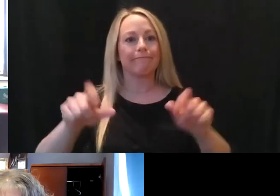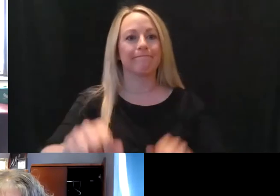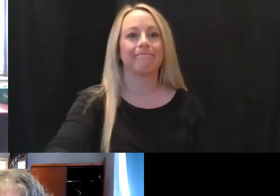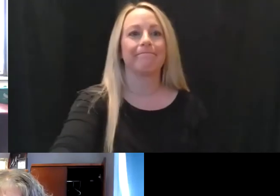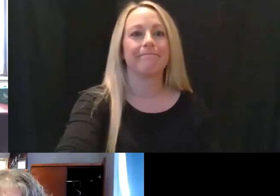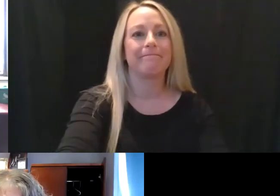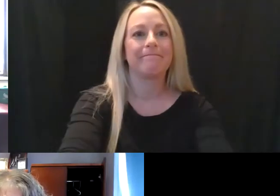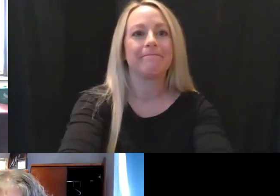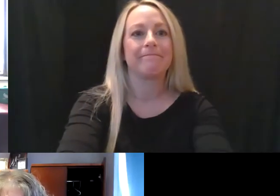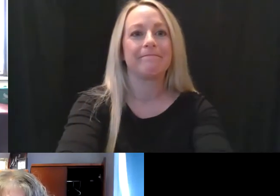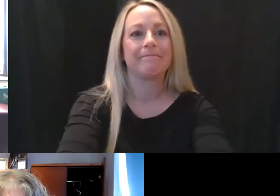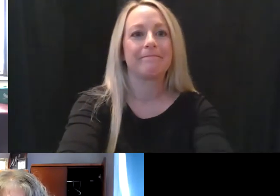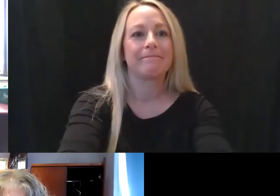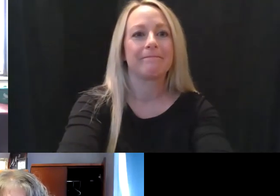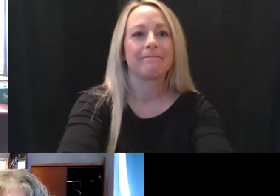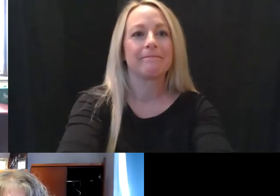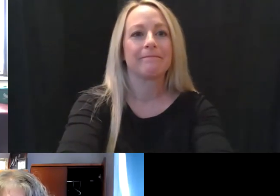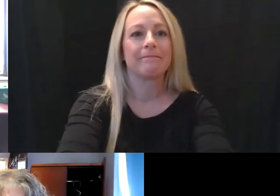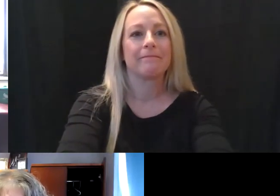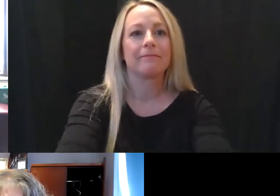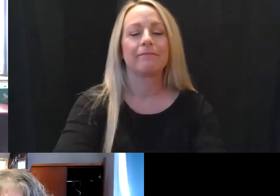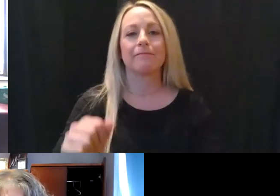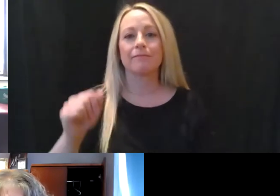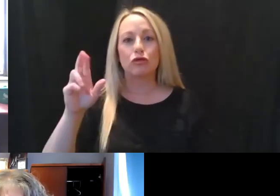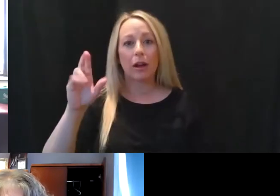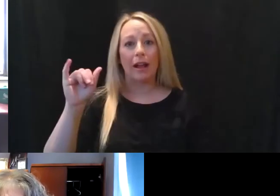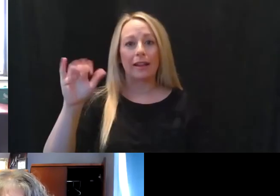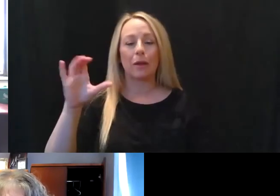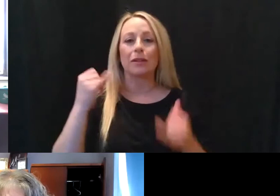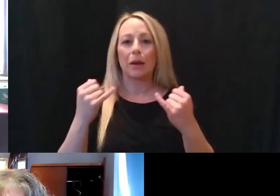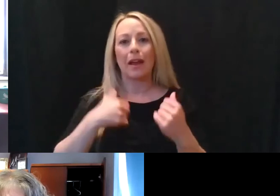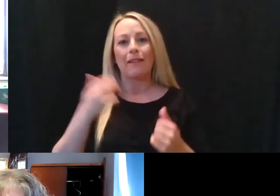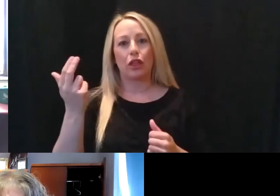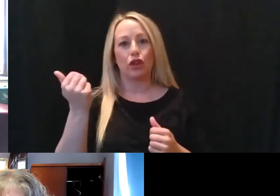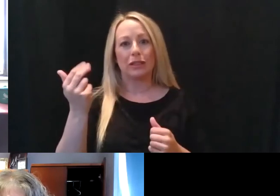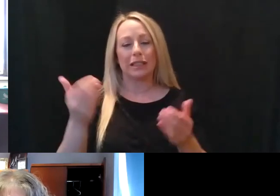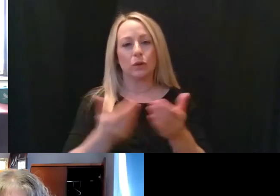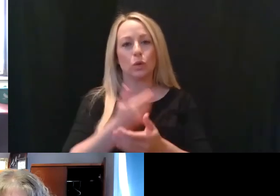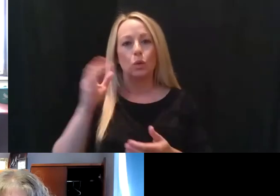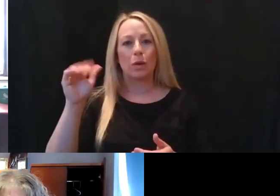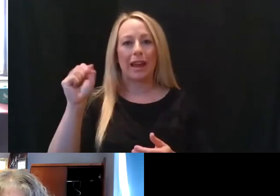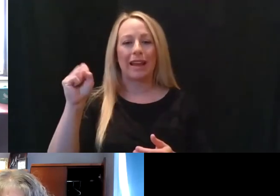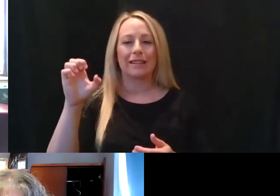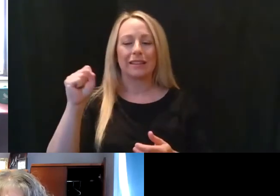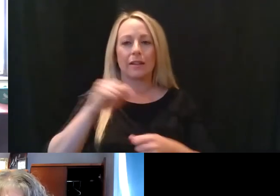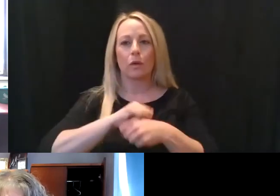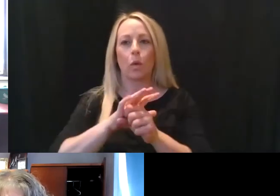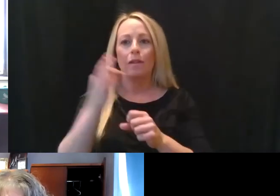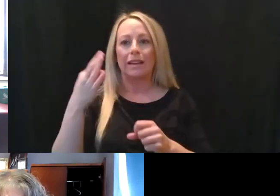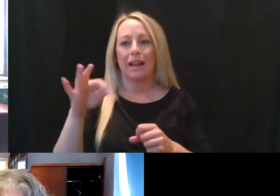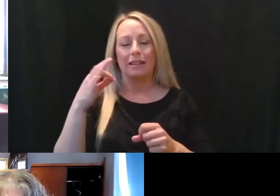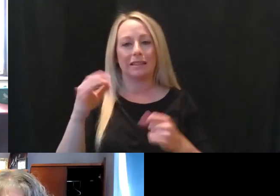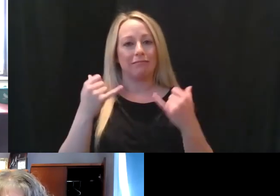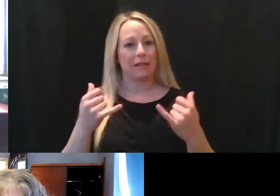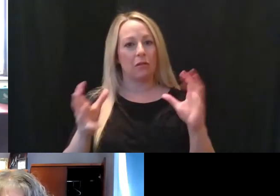Hello. In Rock Island County today, we do have 13 new cases of COVID-19, which brings our total